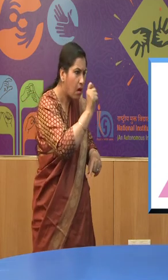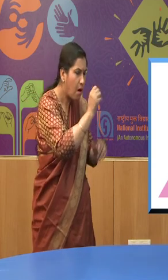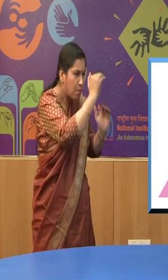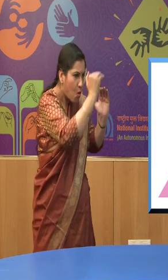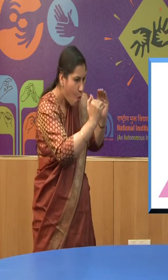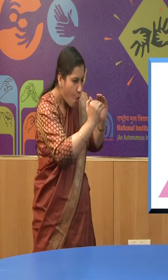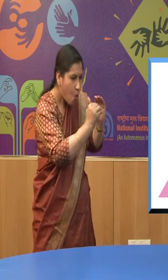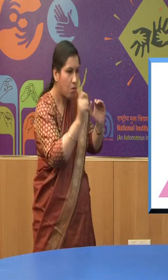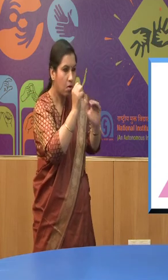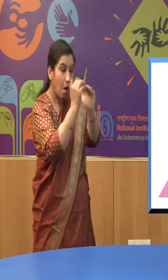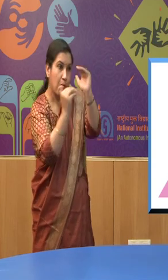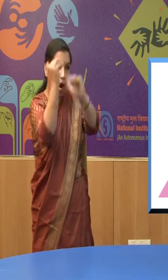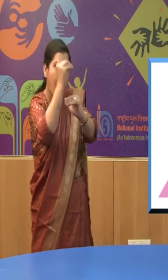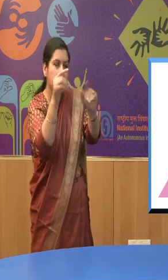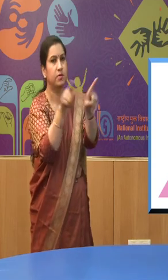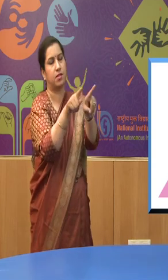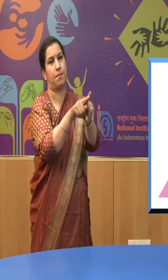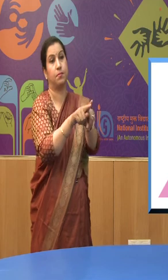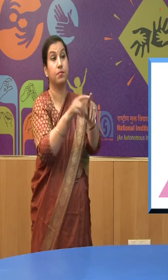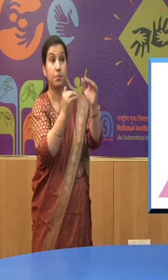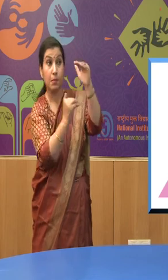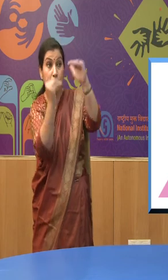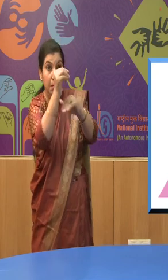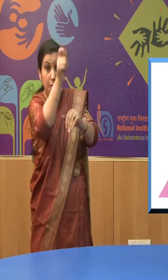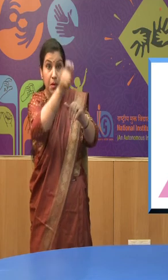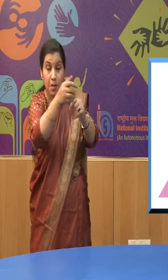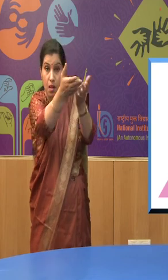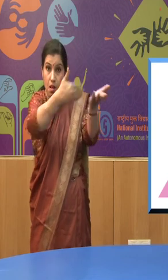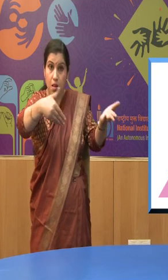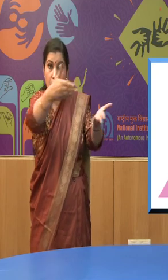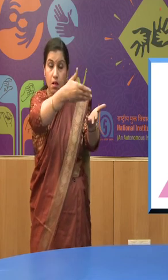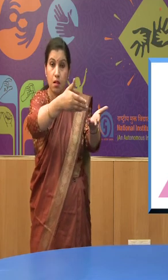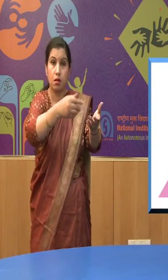The upper caste people enjoyed all the benefits,